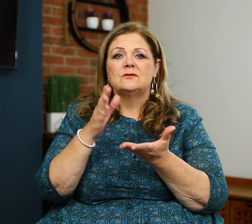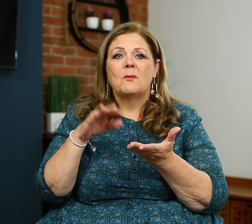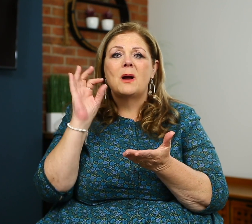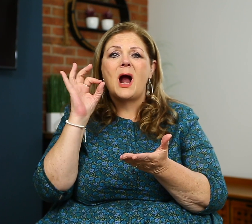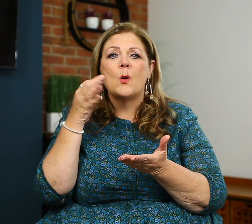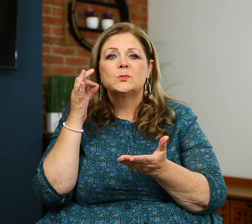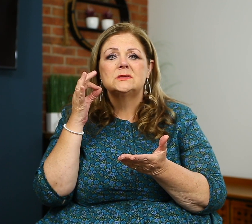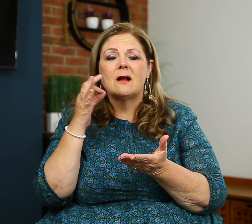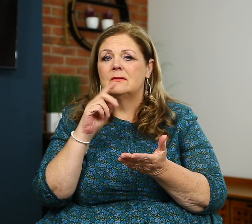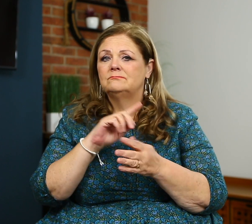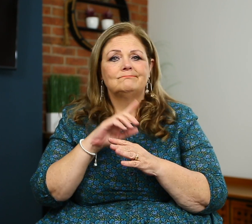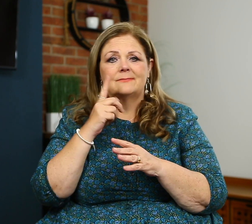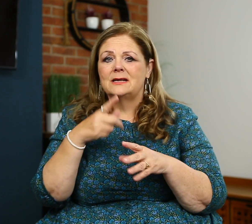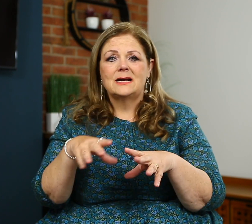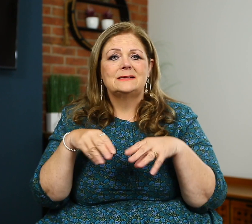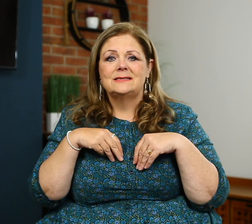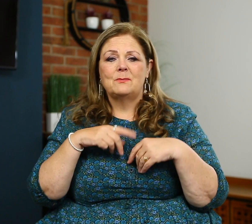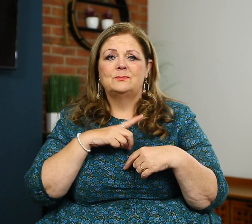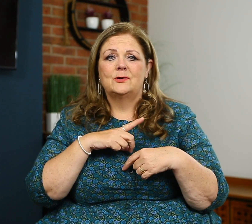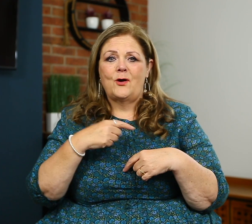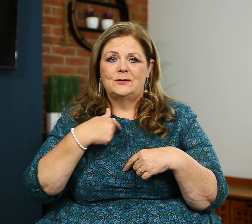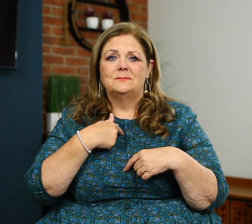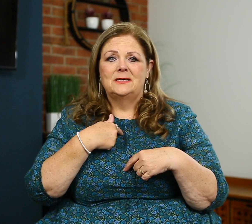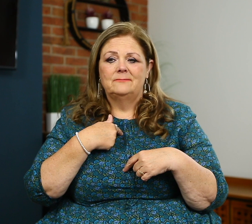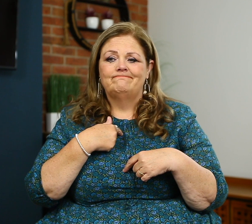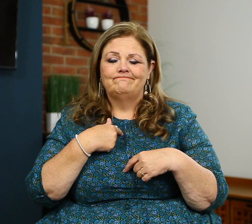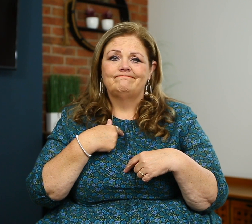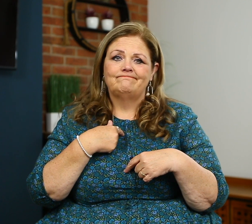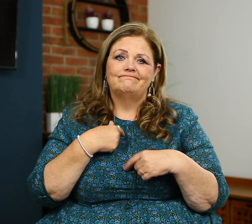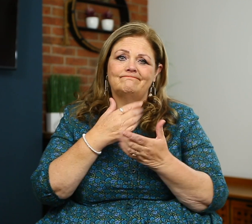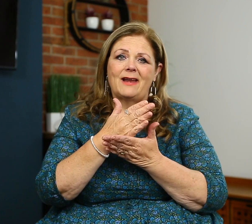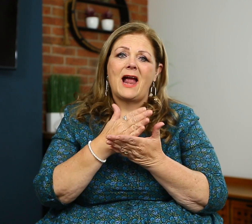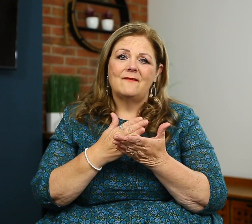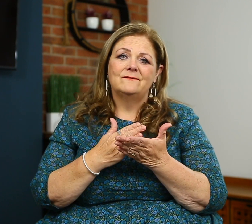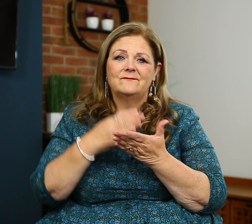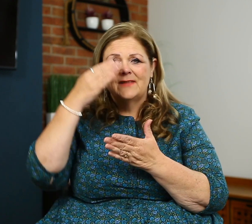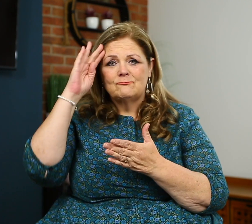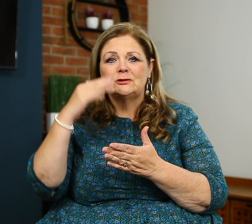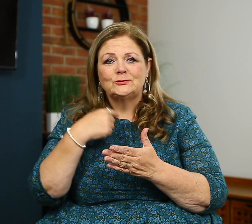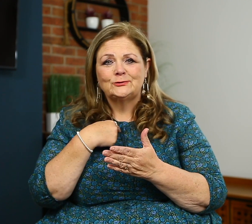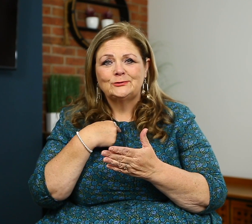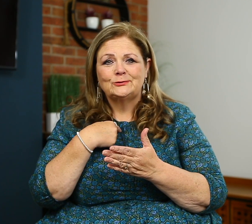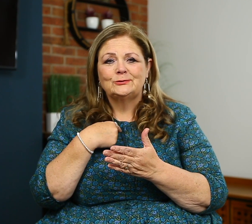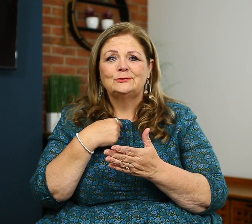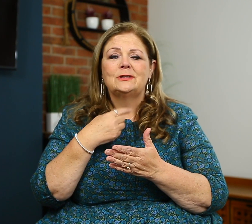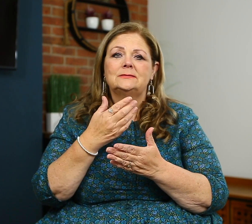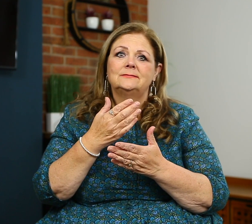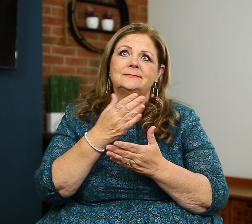funding, and that actually affected me because I'm half Irish and also half British. So